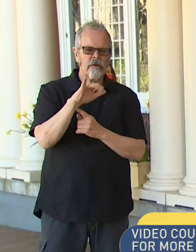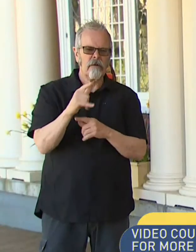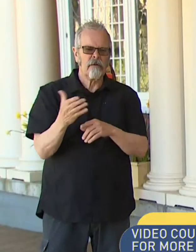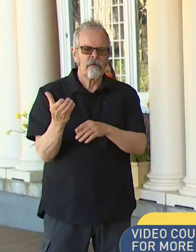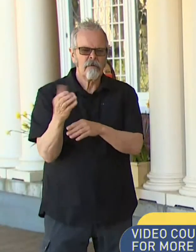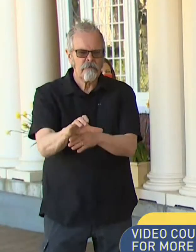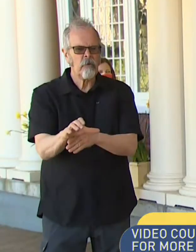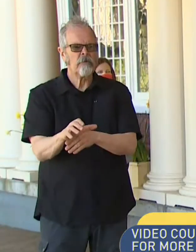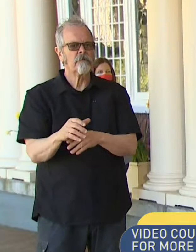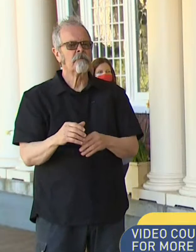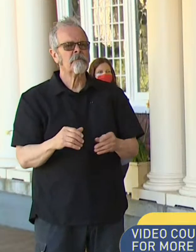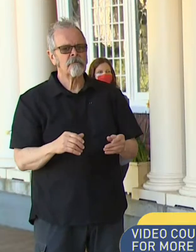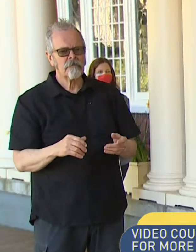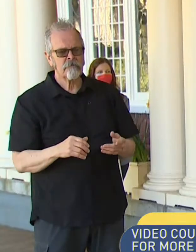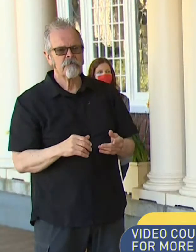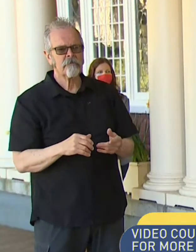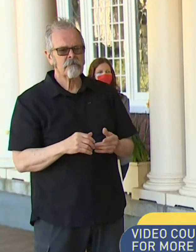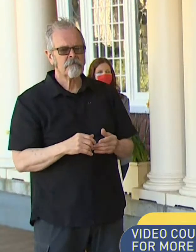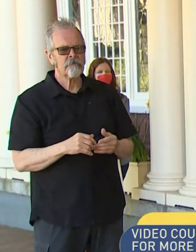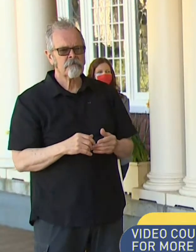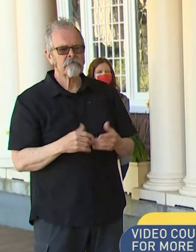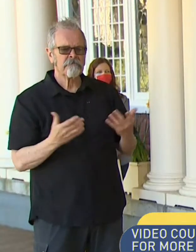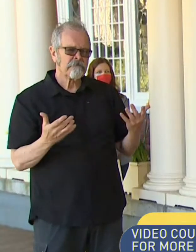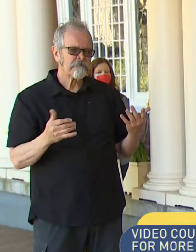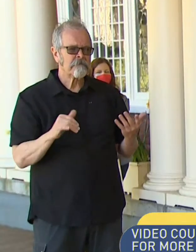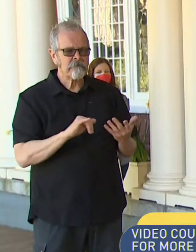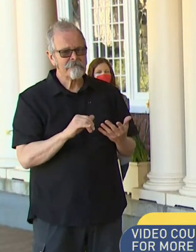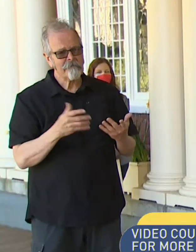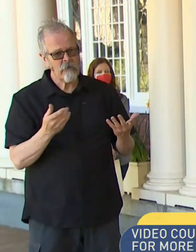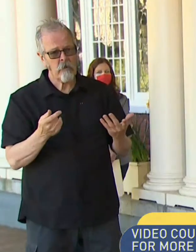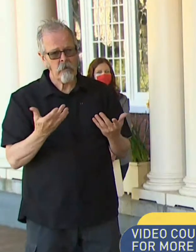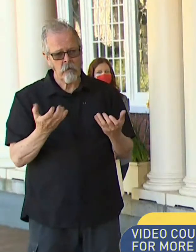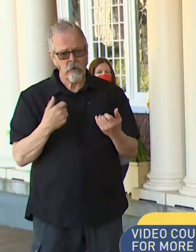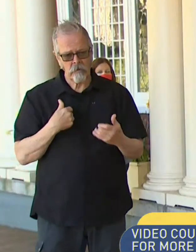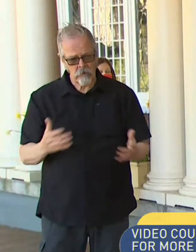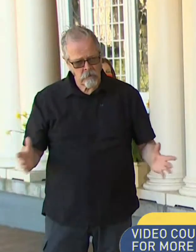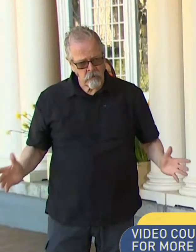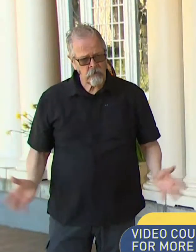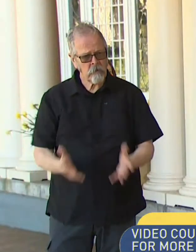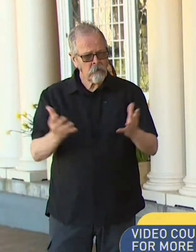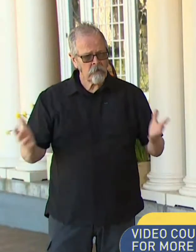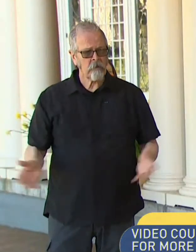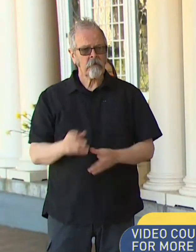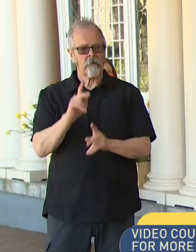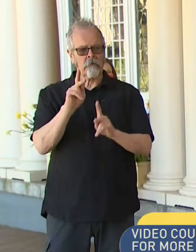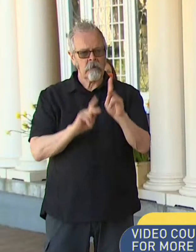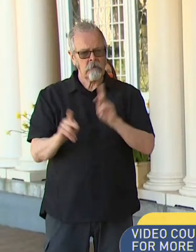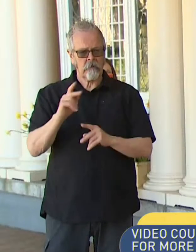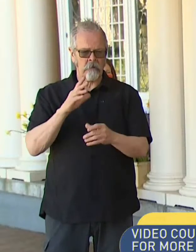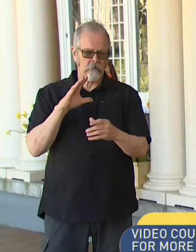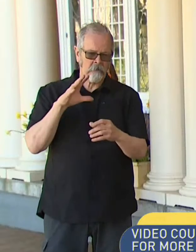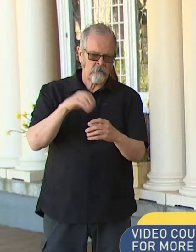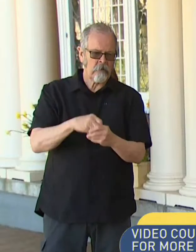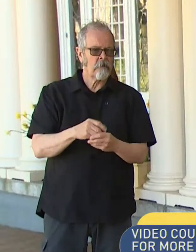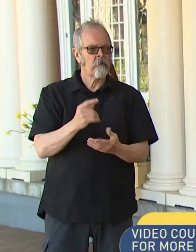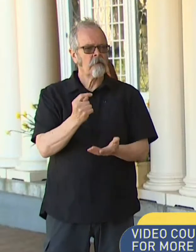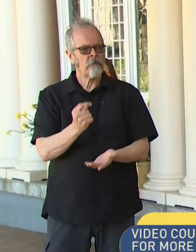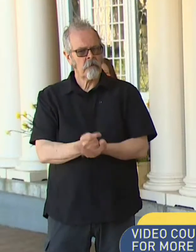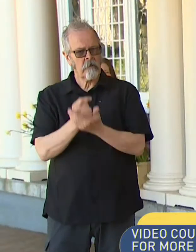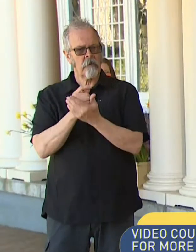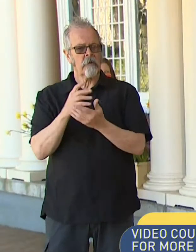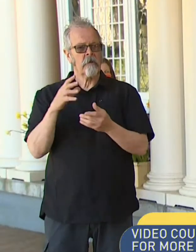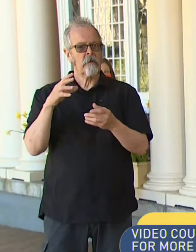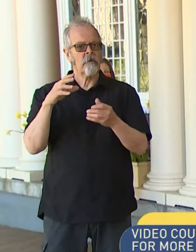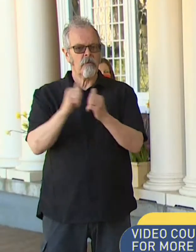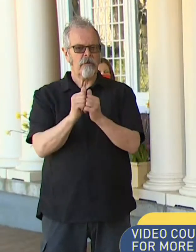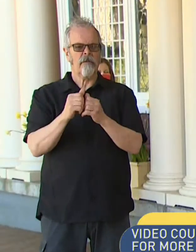having some mechanism to encourage people to be involved in therapy to solve chemical addiction problems. And I think